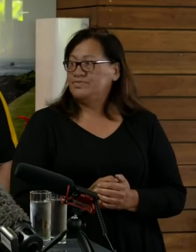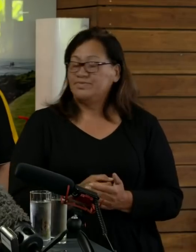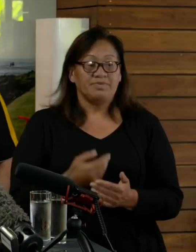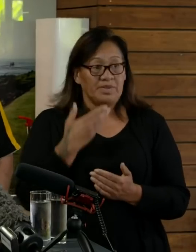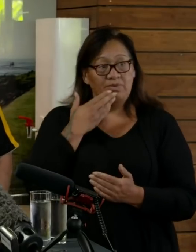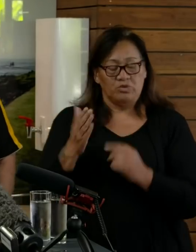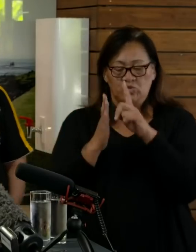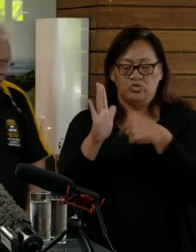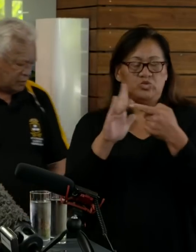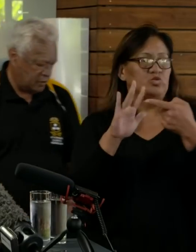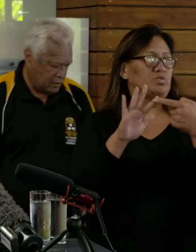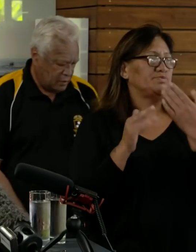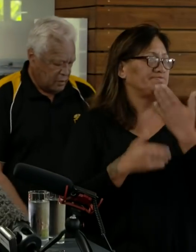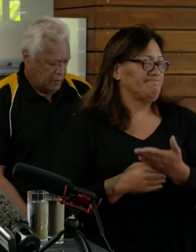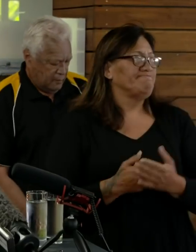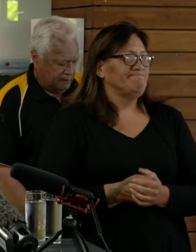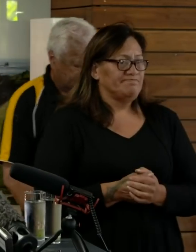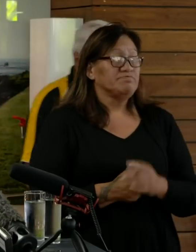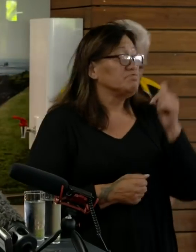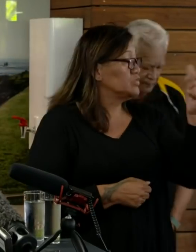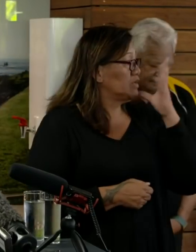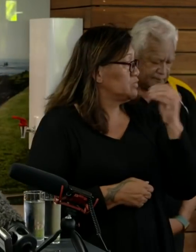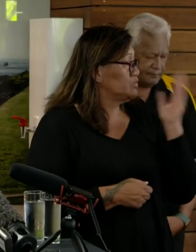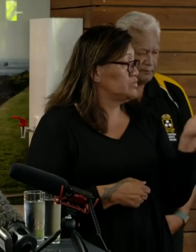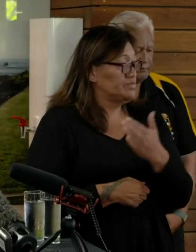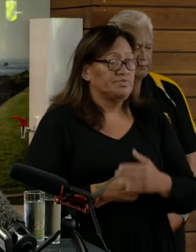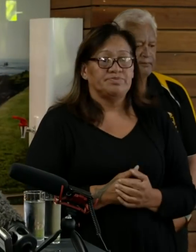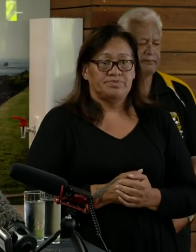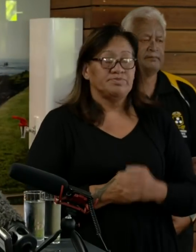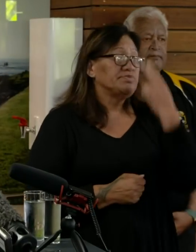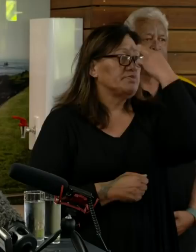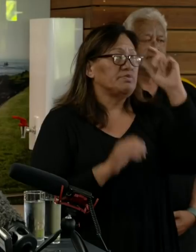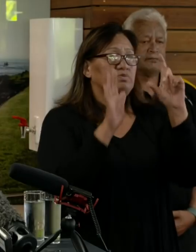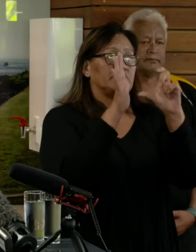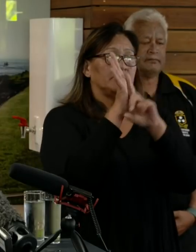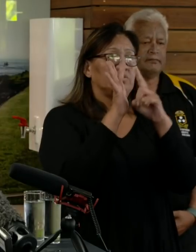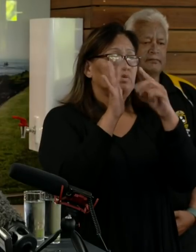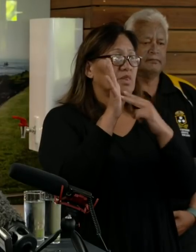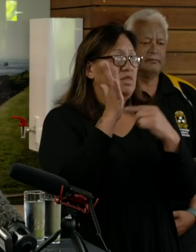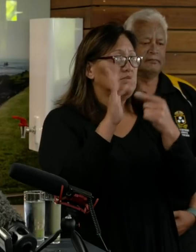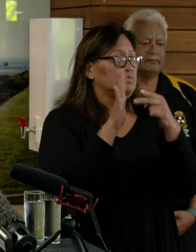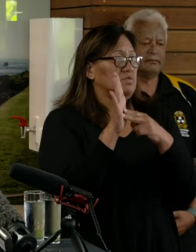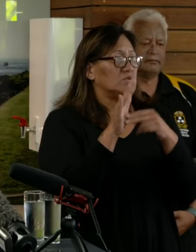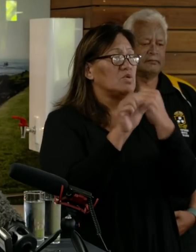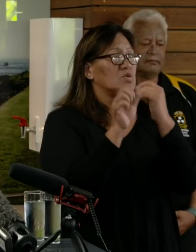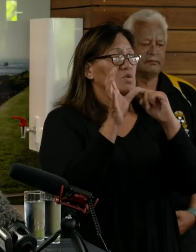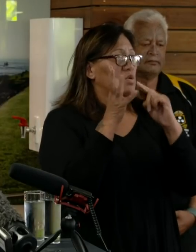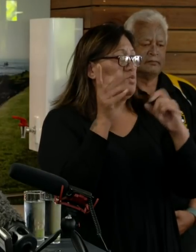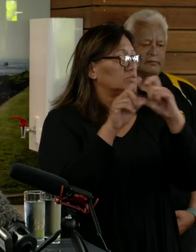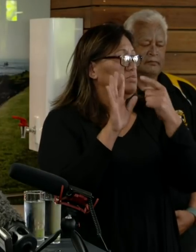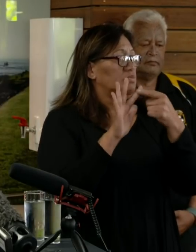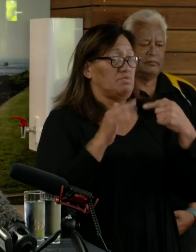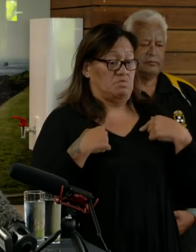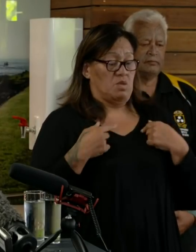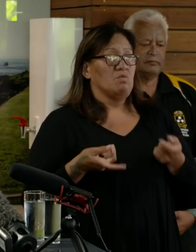Thank you, Joe. Good afternoon. I'm Clinton Nordia, the Group Controller for the Bay of Plenty Civil Defence Emergency